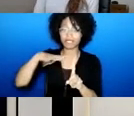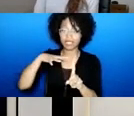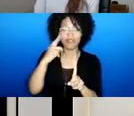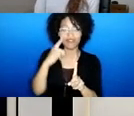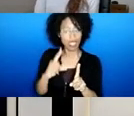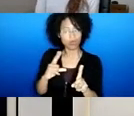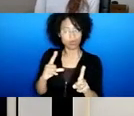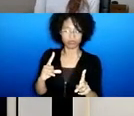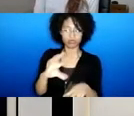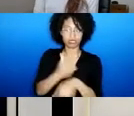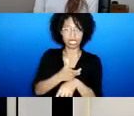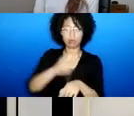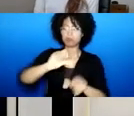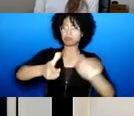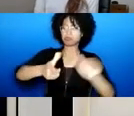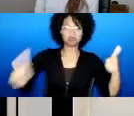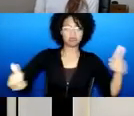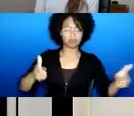do that